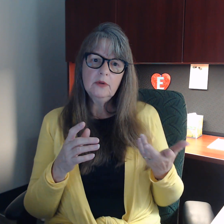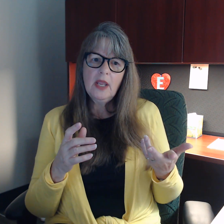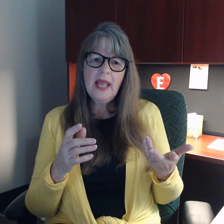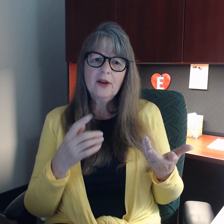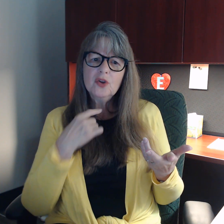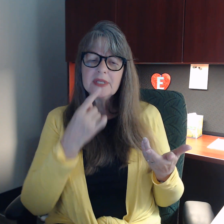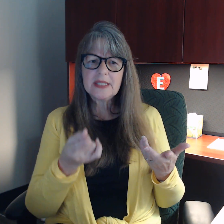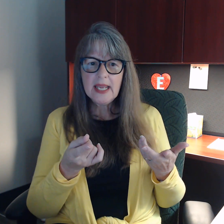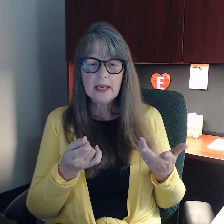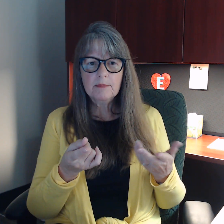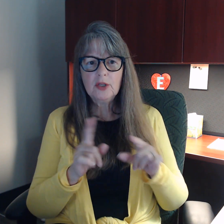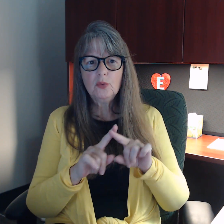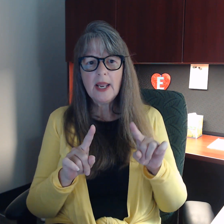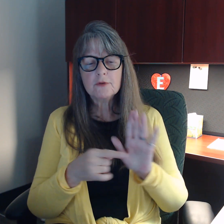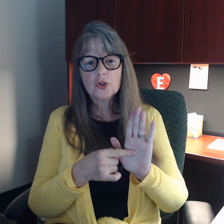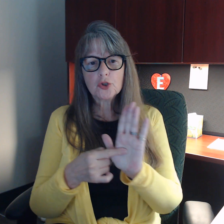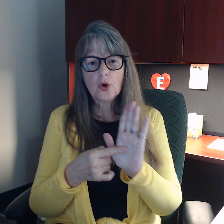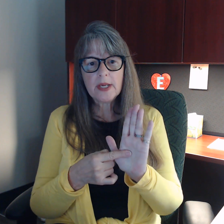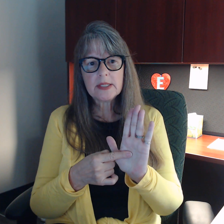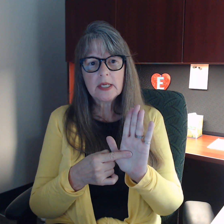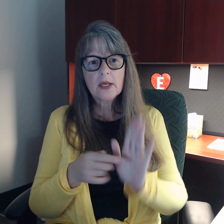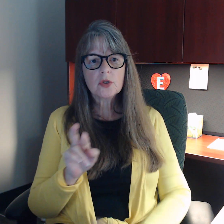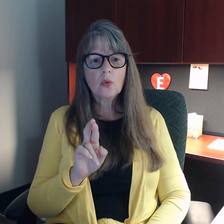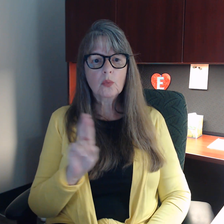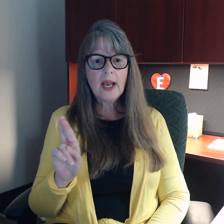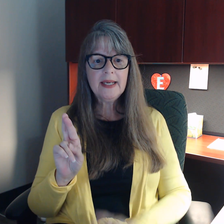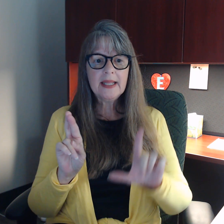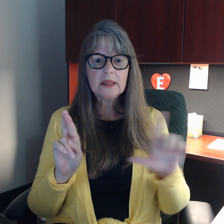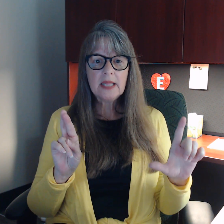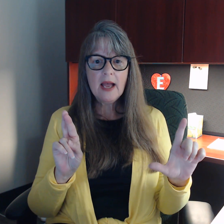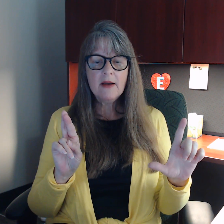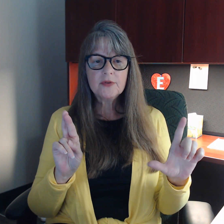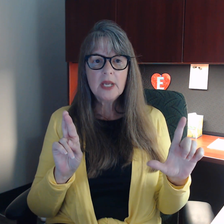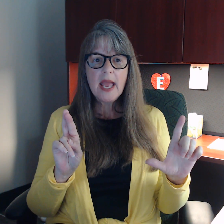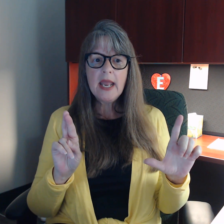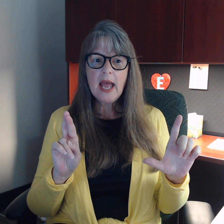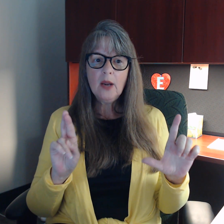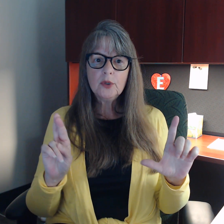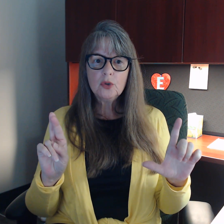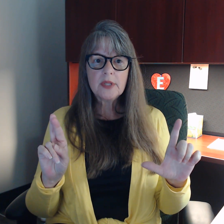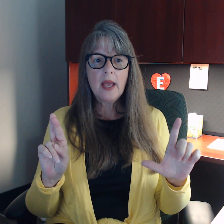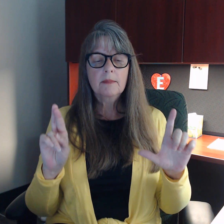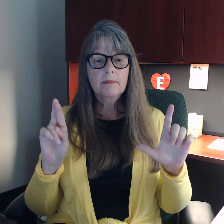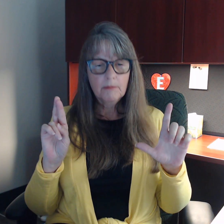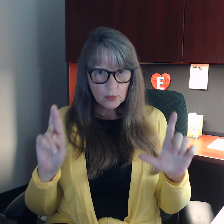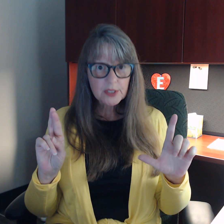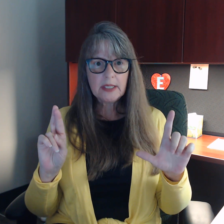and how you would say it, but you would have to show it. So right and left, and I would use that mostly